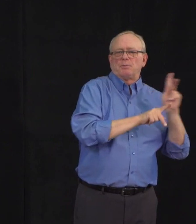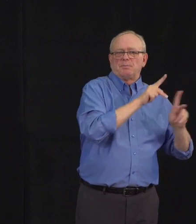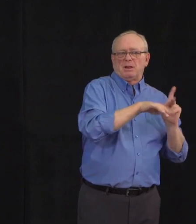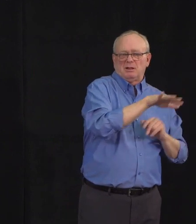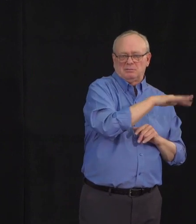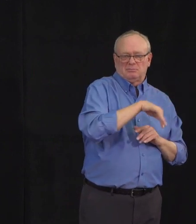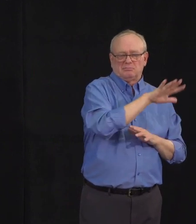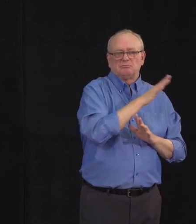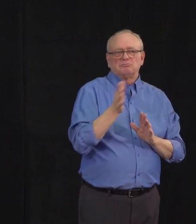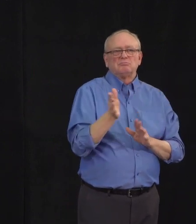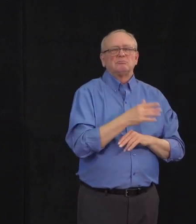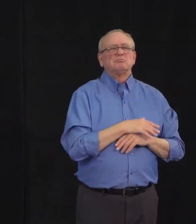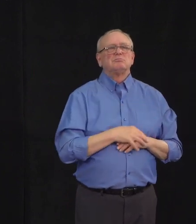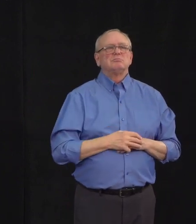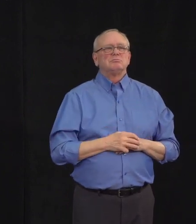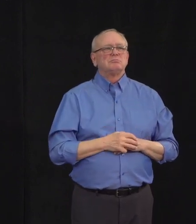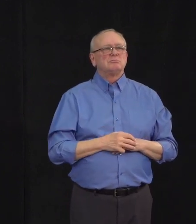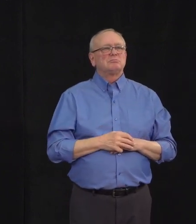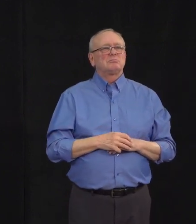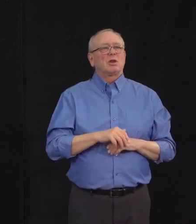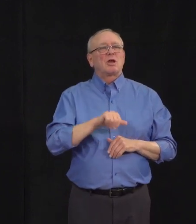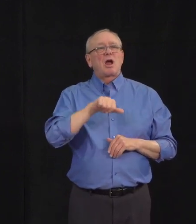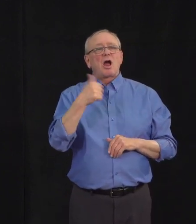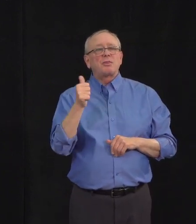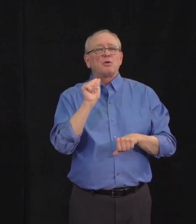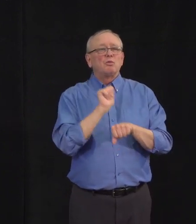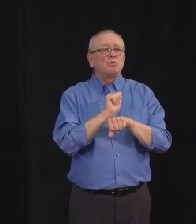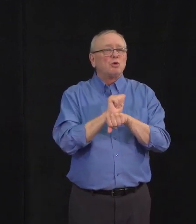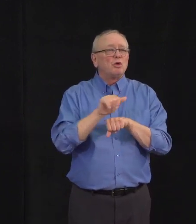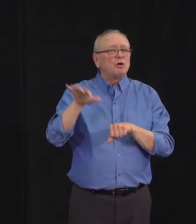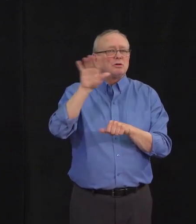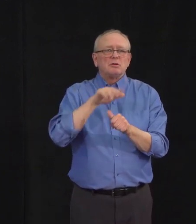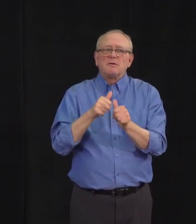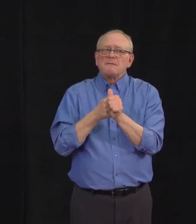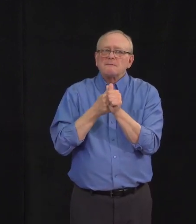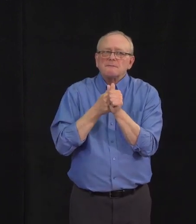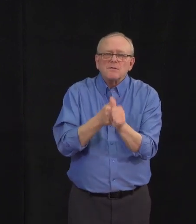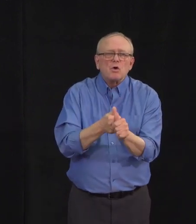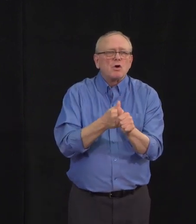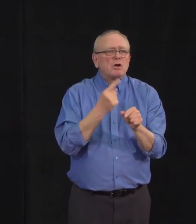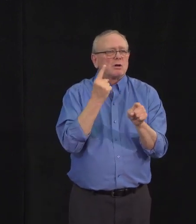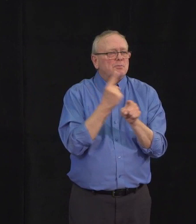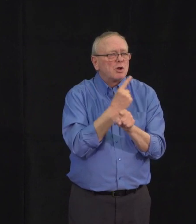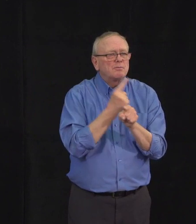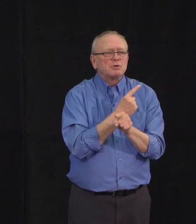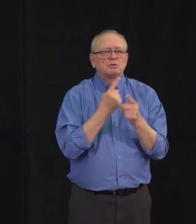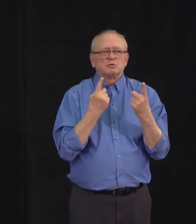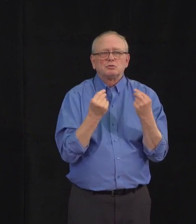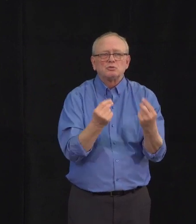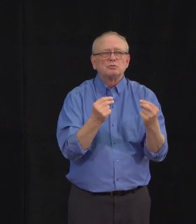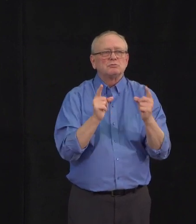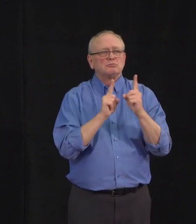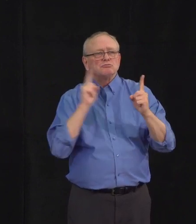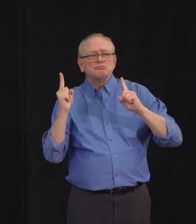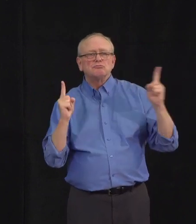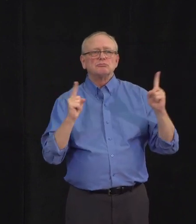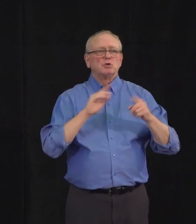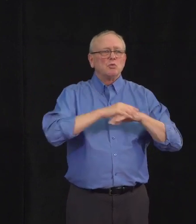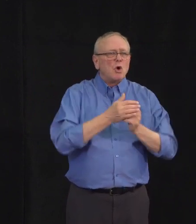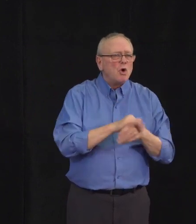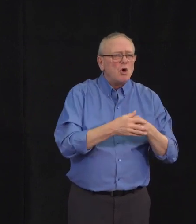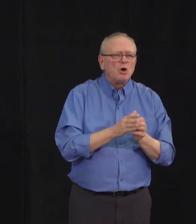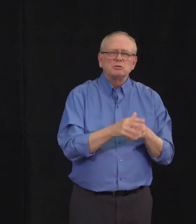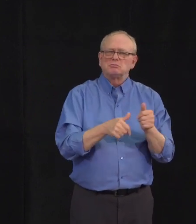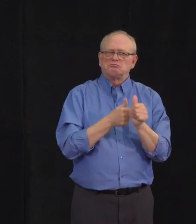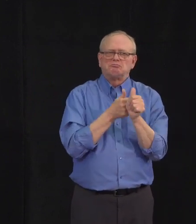on site are following appropriate protocols to make sure that the spread of infection is limited. And you may recall that